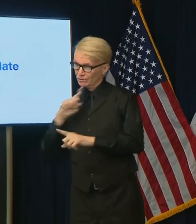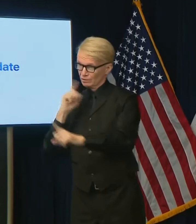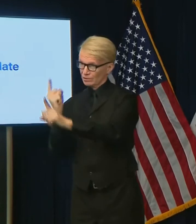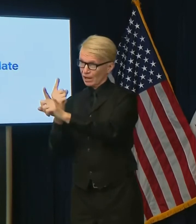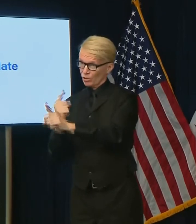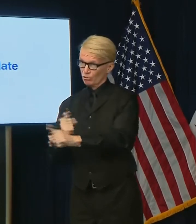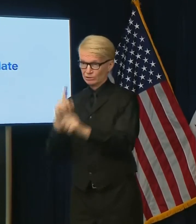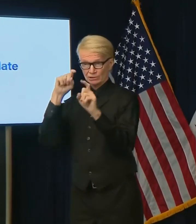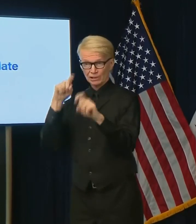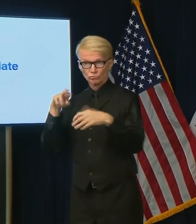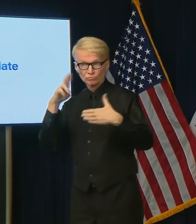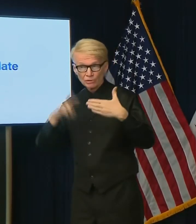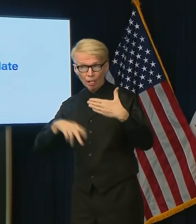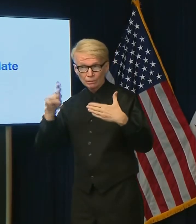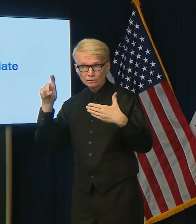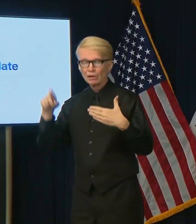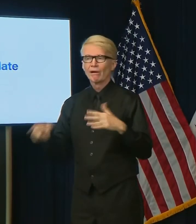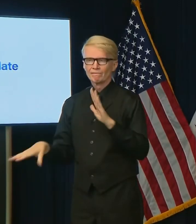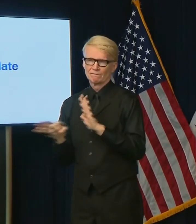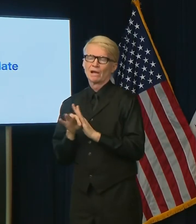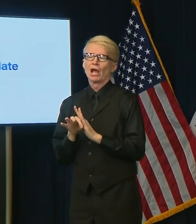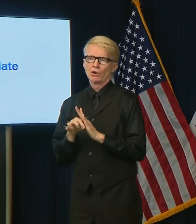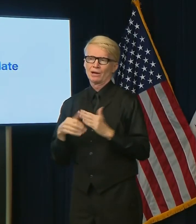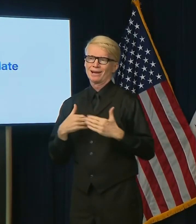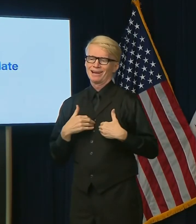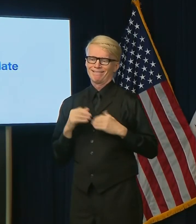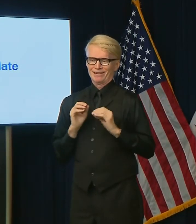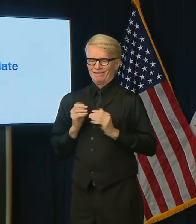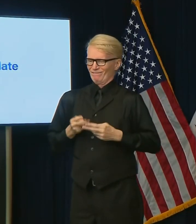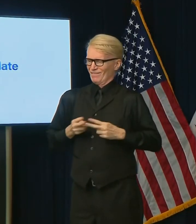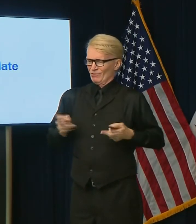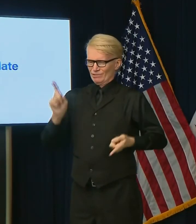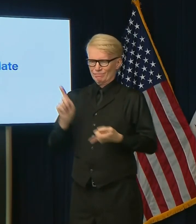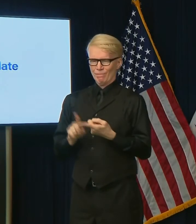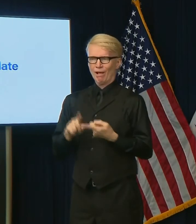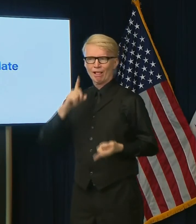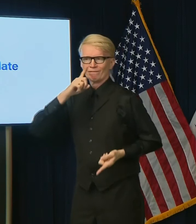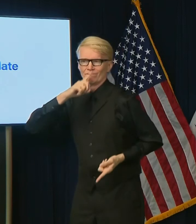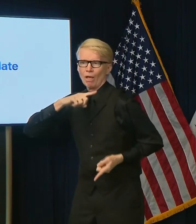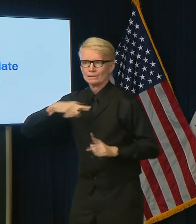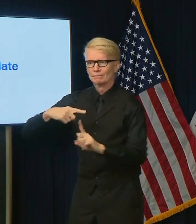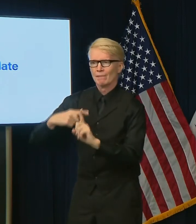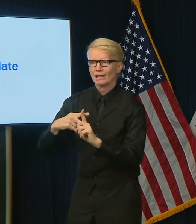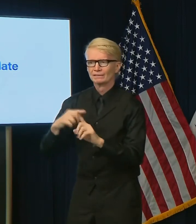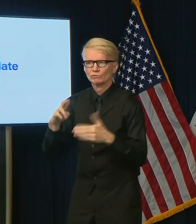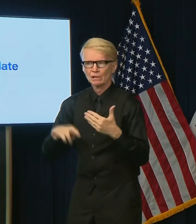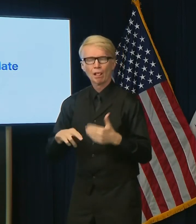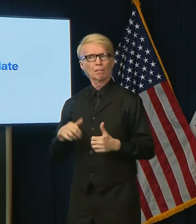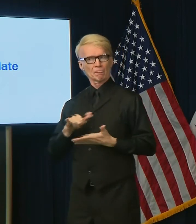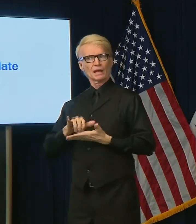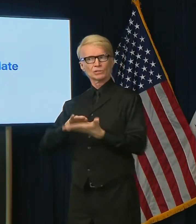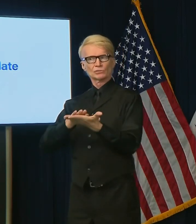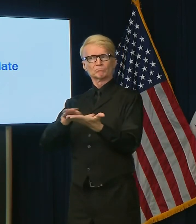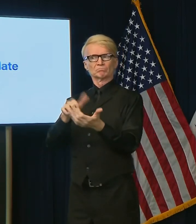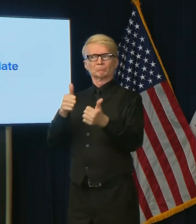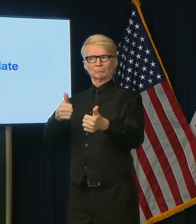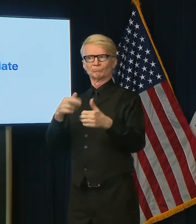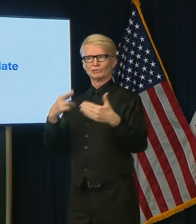these tests and found a minimal rate of false positives. And by passing that information along